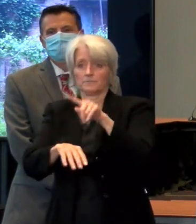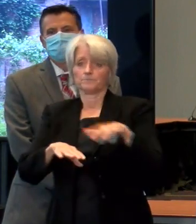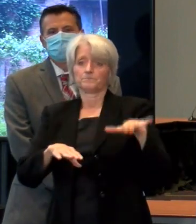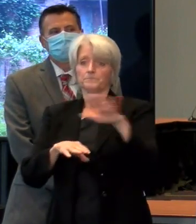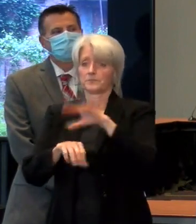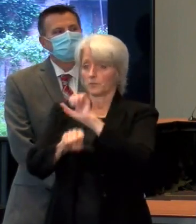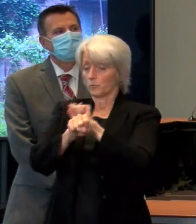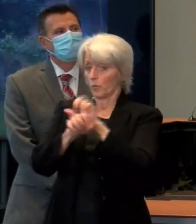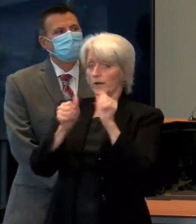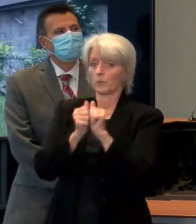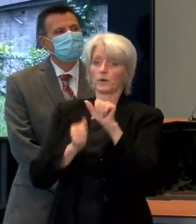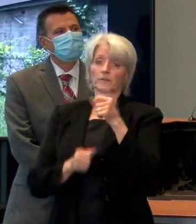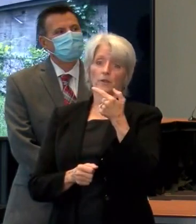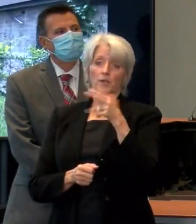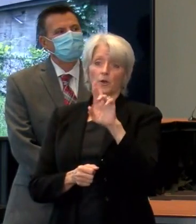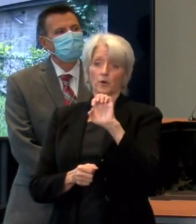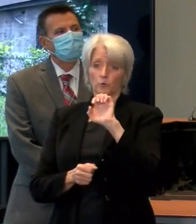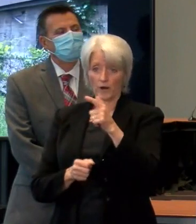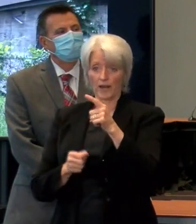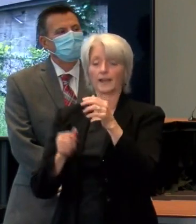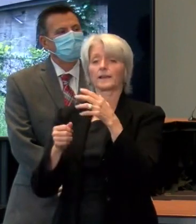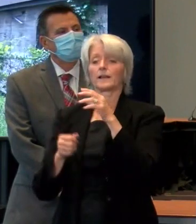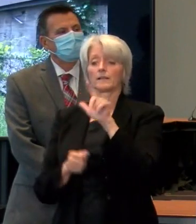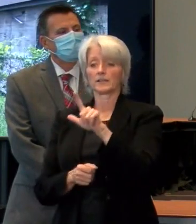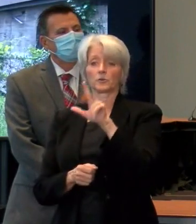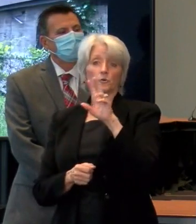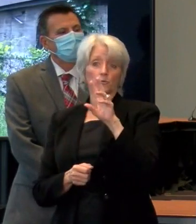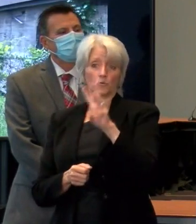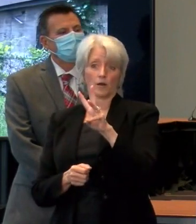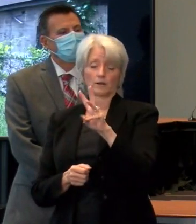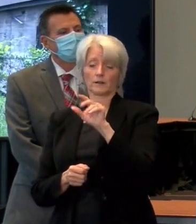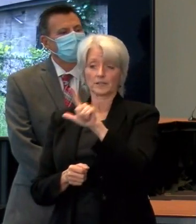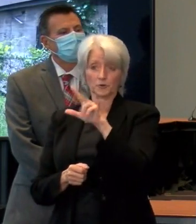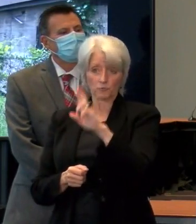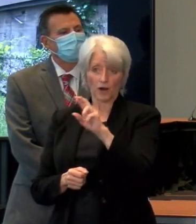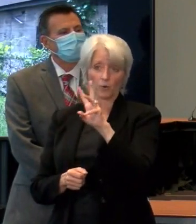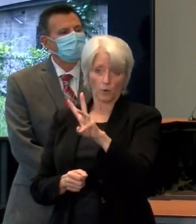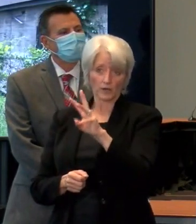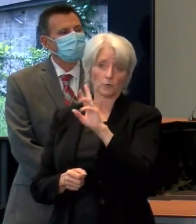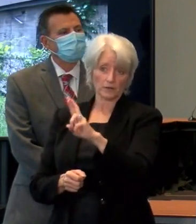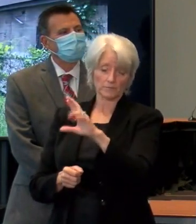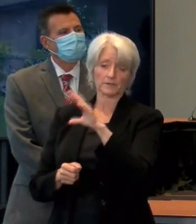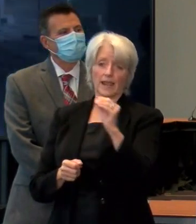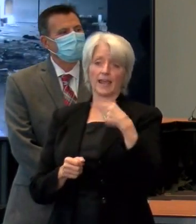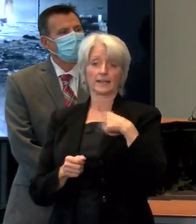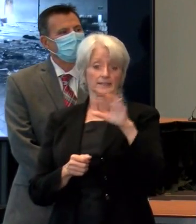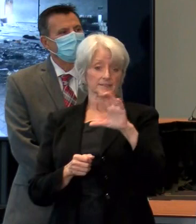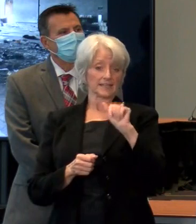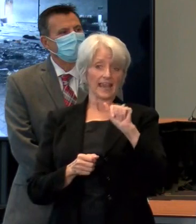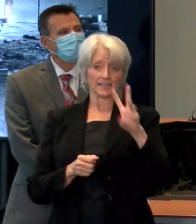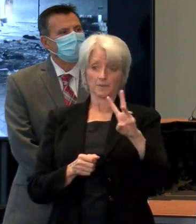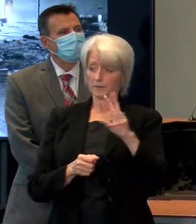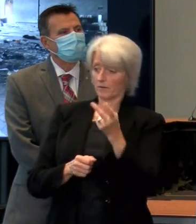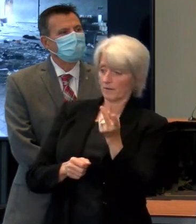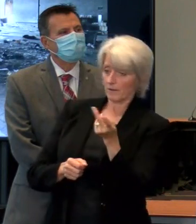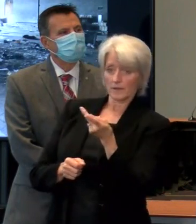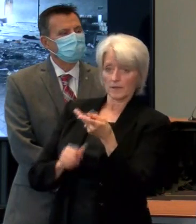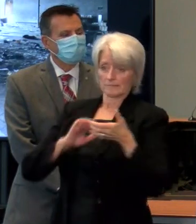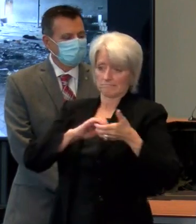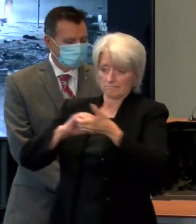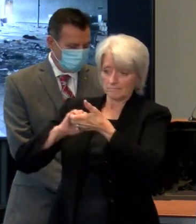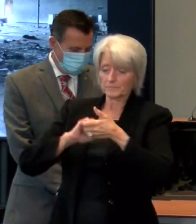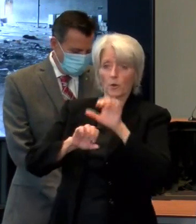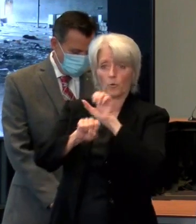with Greg at Little Rock Water Reclamation and the mayor's office, we're excited to be a part of this. And CAW will be happy to work with developers